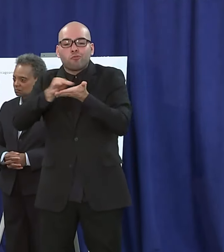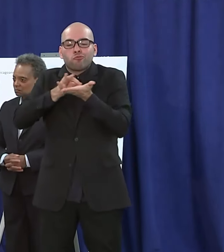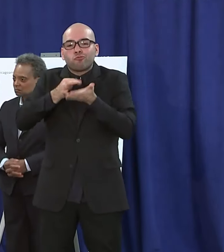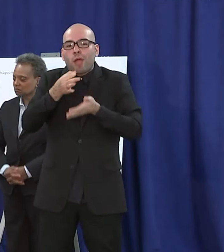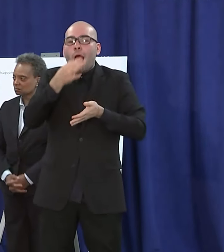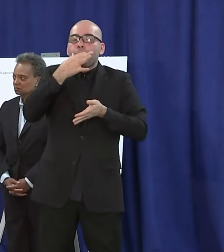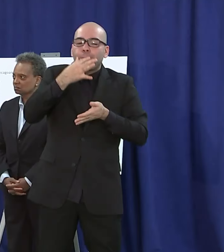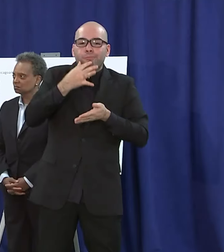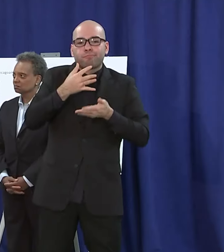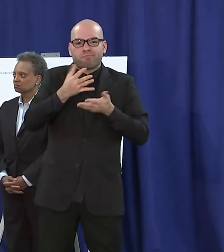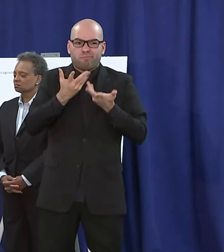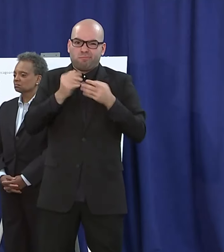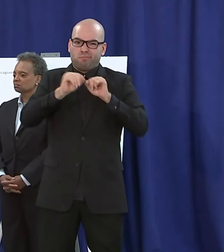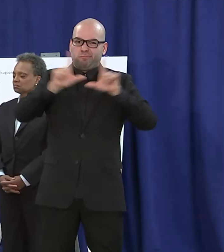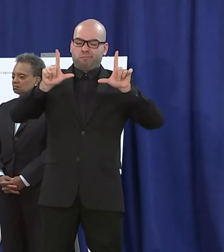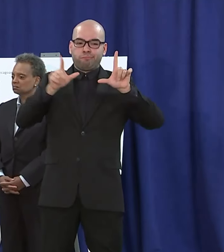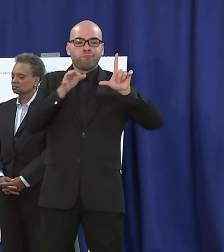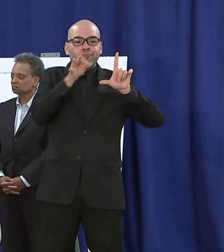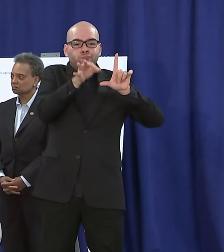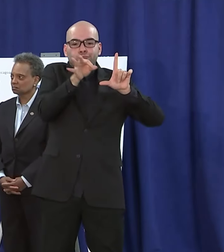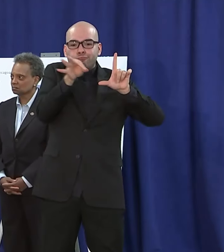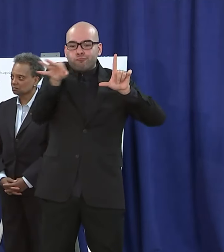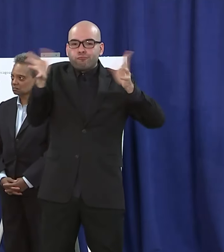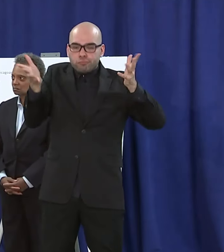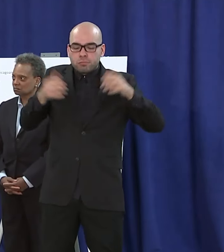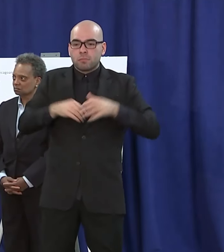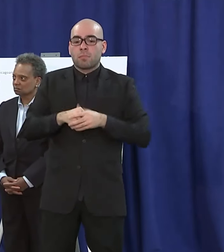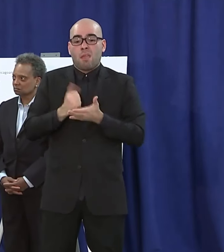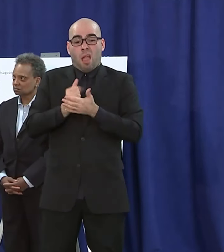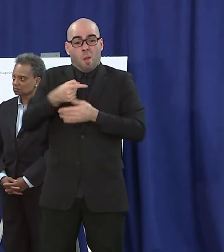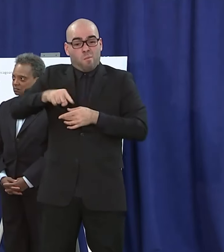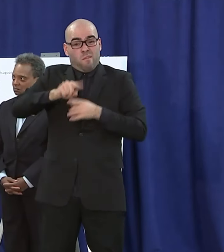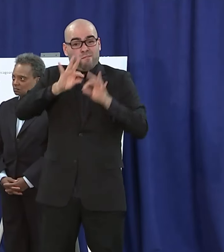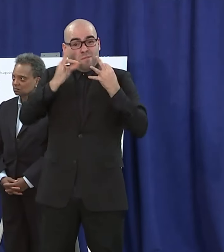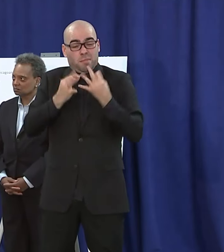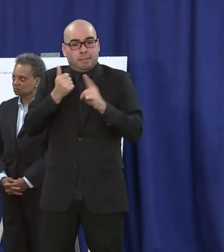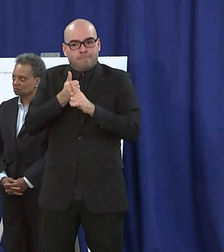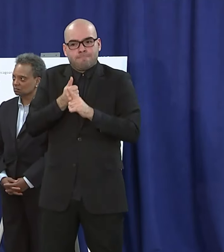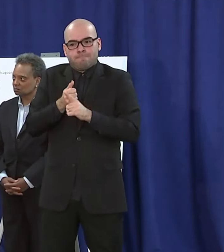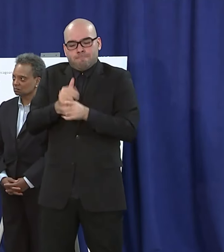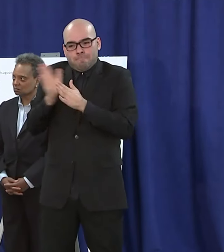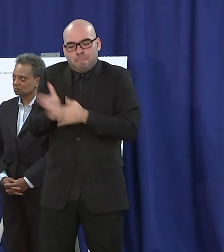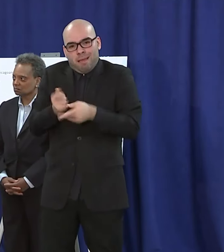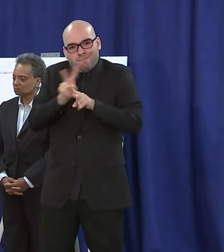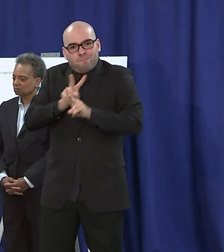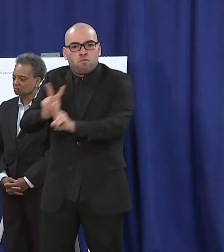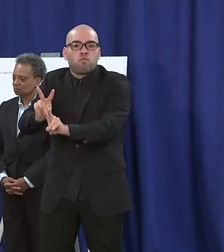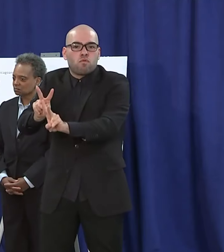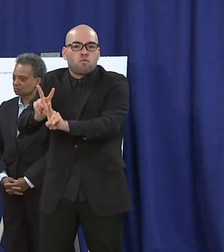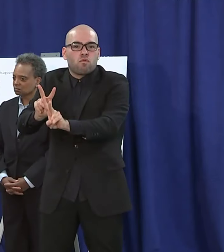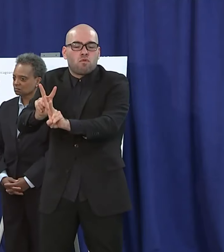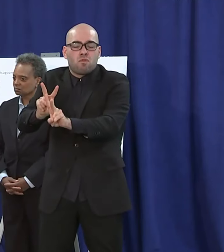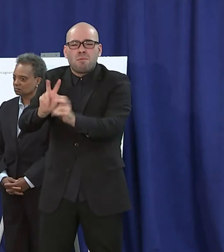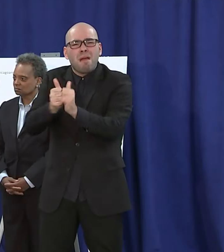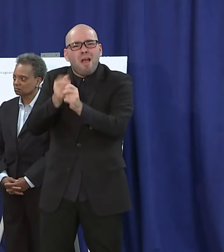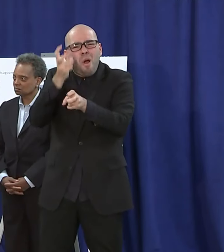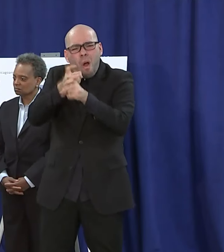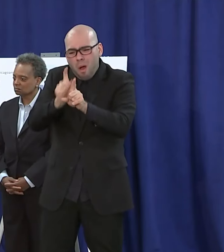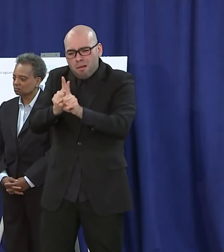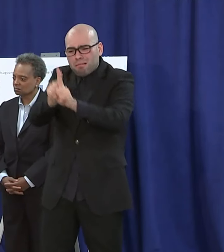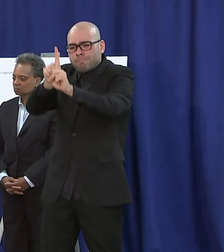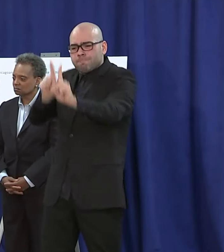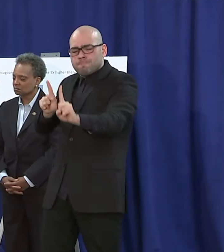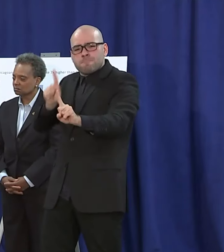while helping these families to plan for memorial services where we will have to be socially distant as